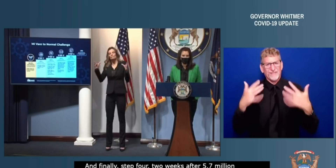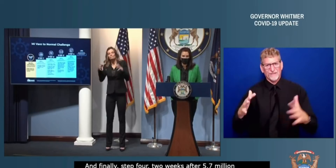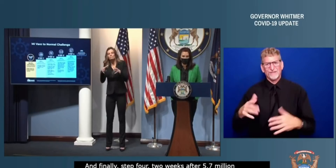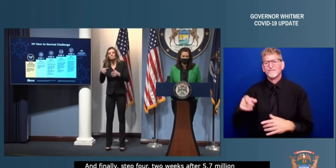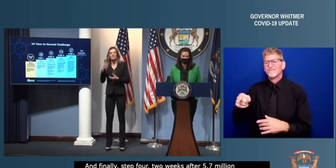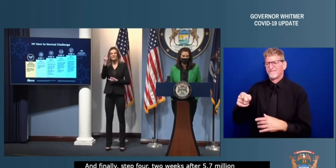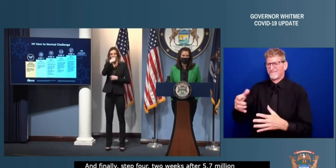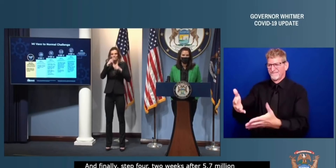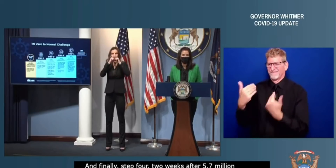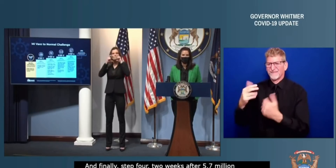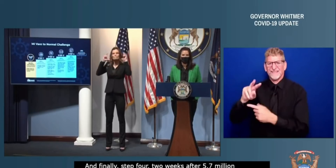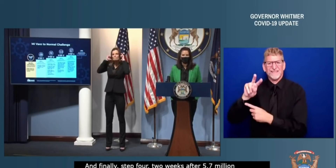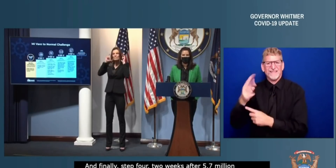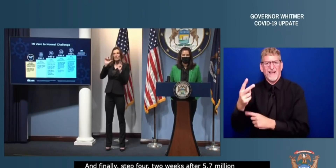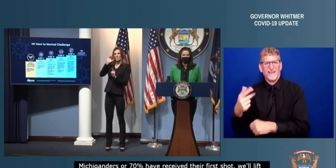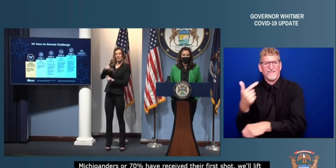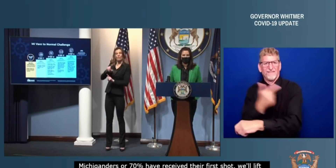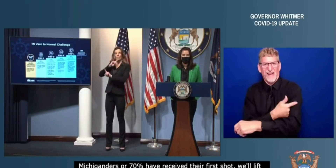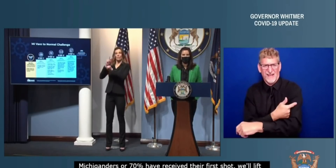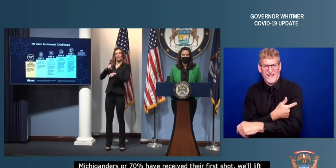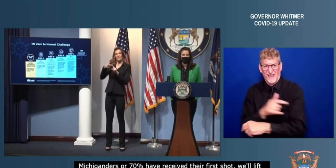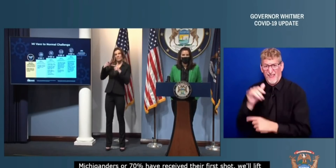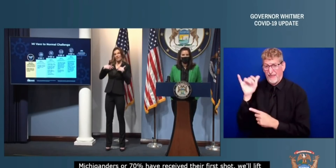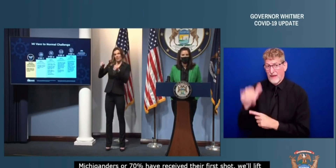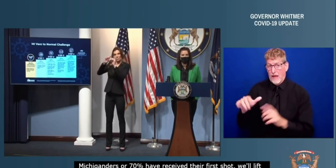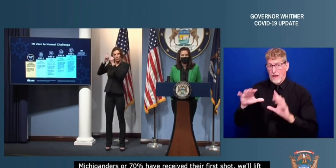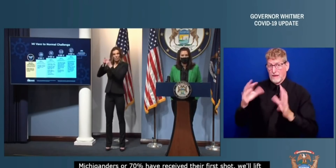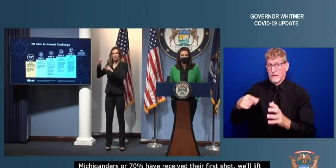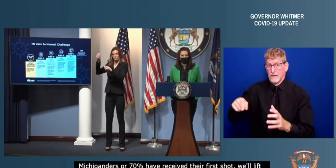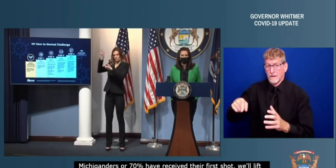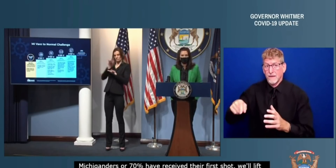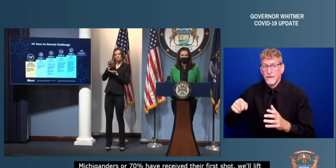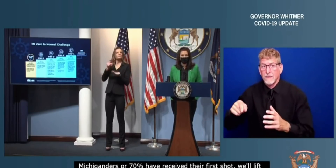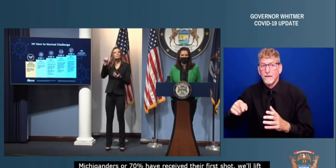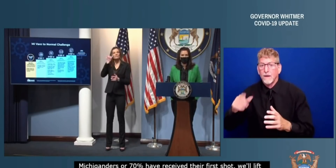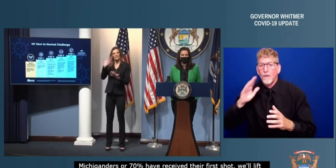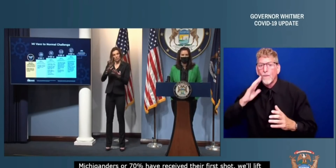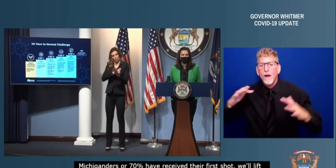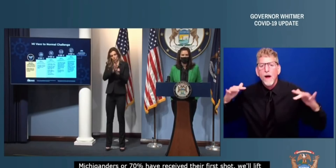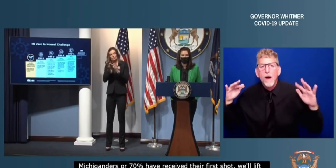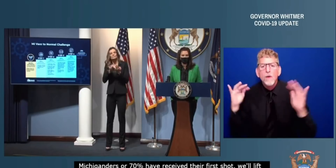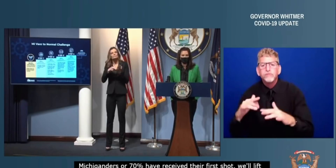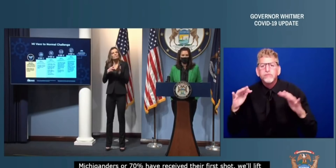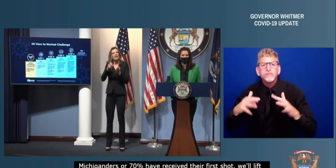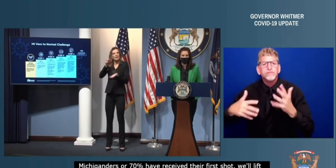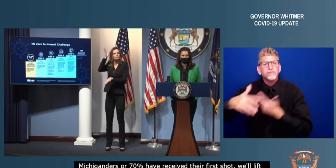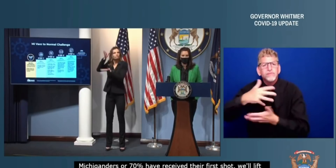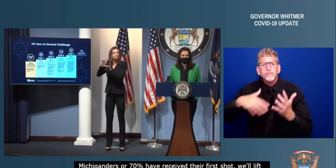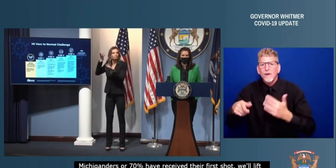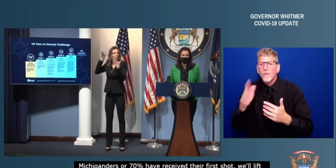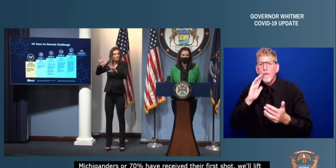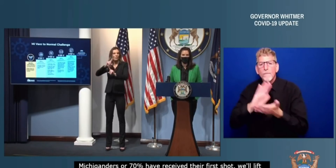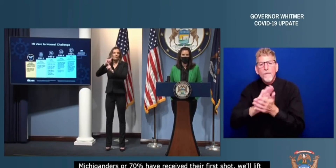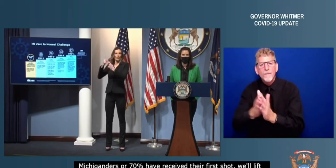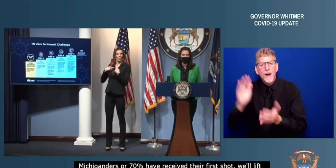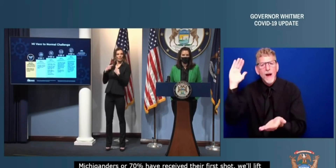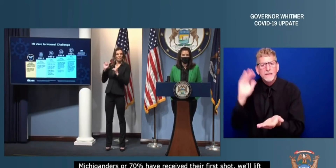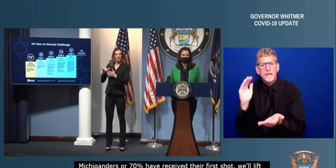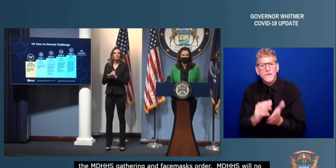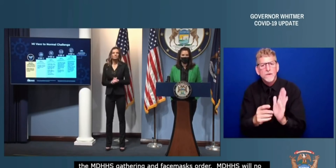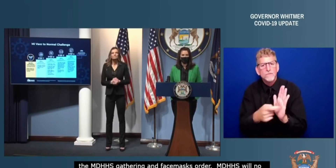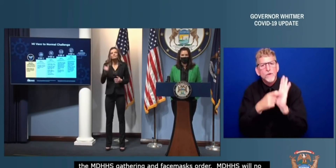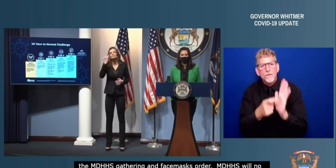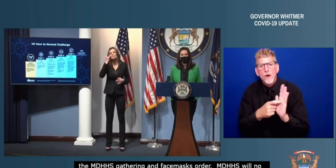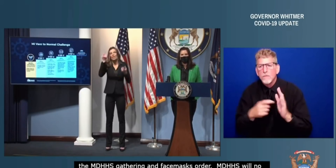face masks order. MDHHS will no longer impose broad mitigation measures unless an unanticipated